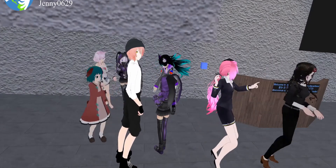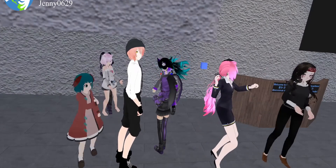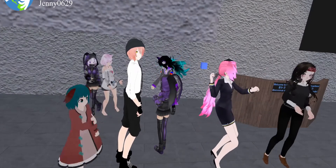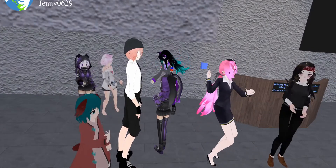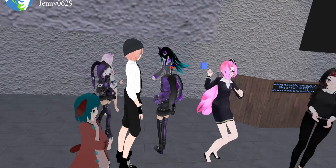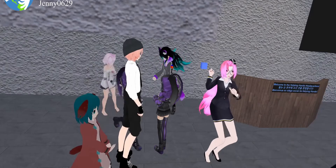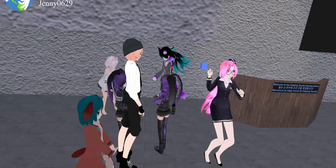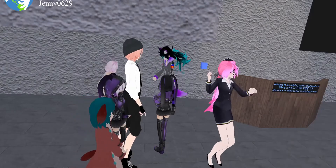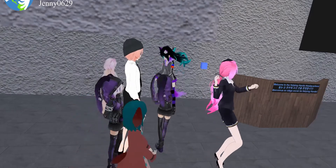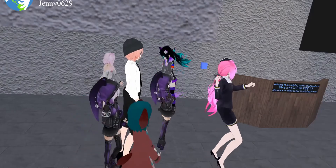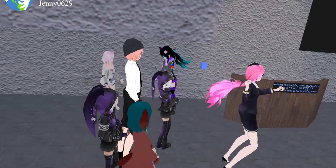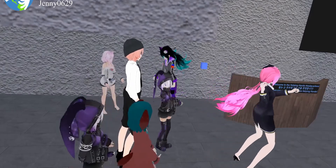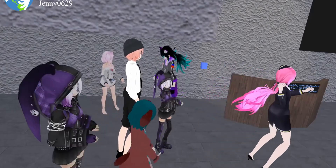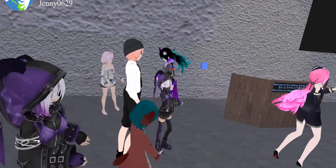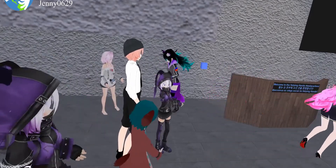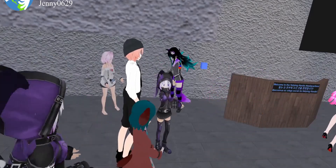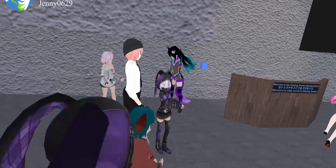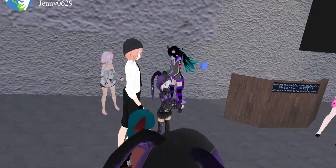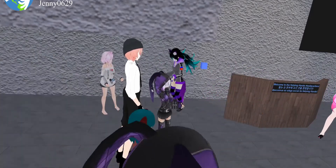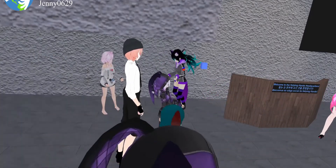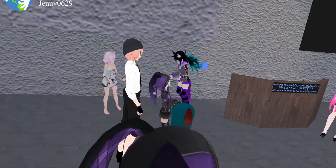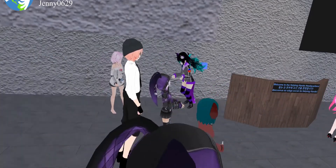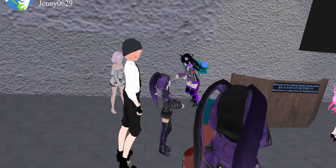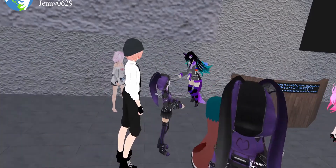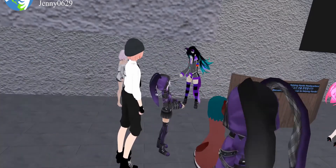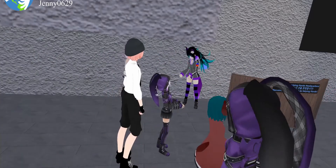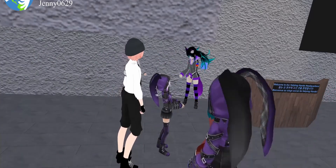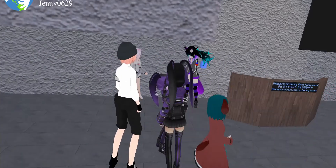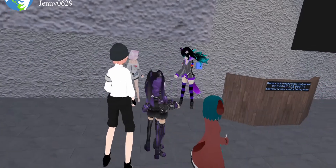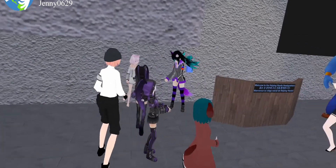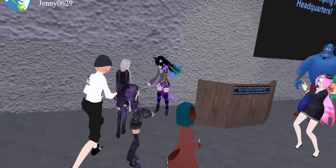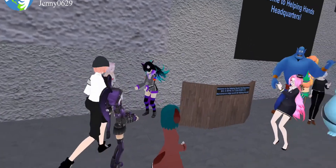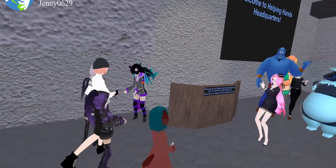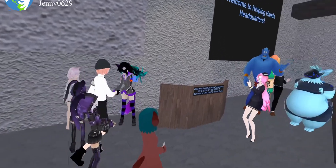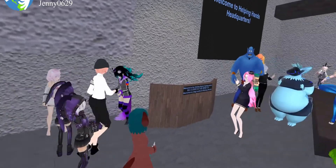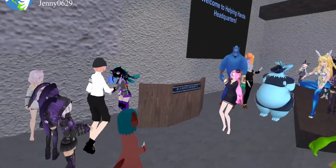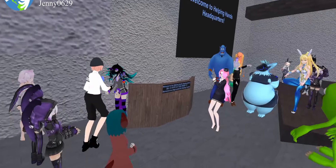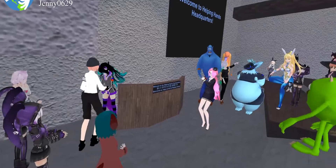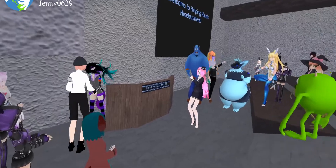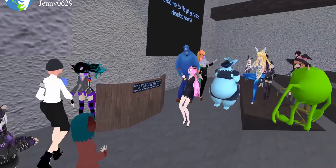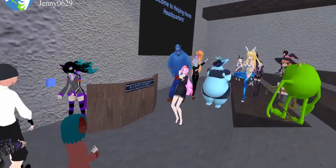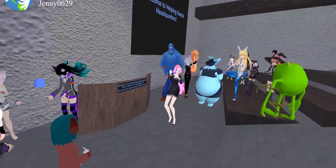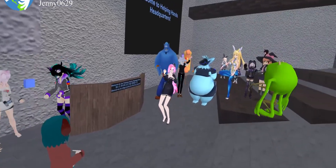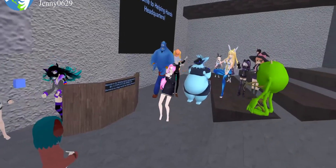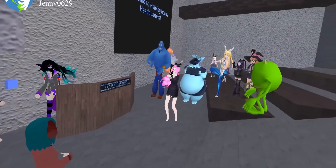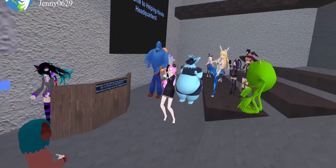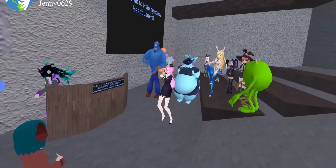we could have. I'll pick it up and then Huh? we What'd you say? all move over this way. I was just saying, Yeah, whoever's yeah, I gonna do know it has you- to go against figure break. Yeah, figure breaks